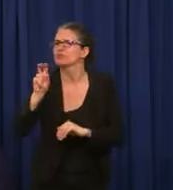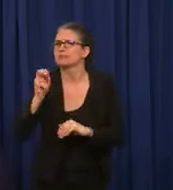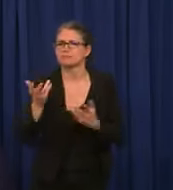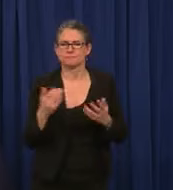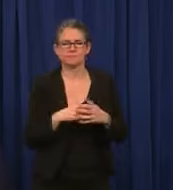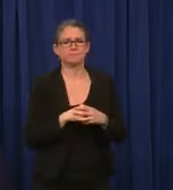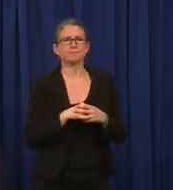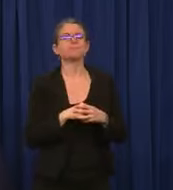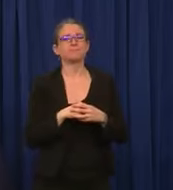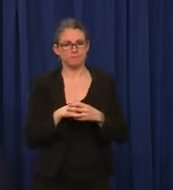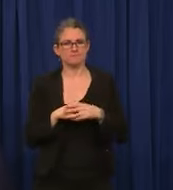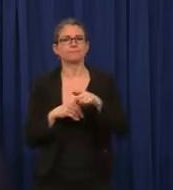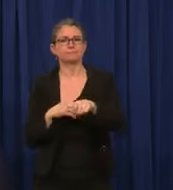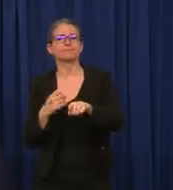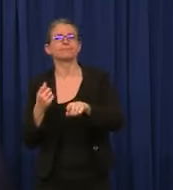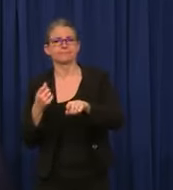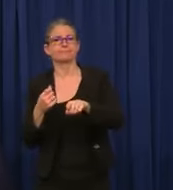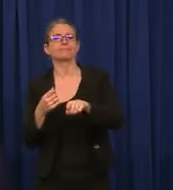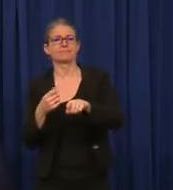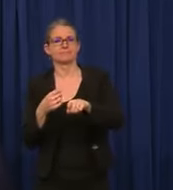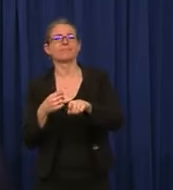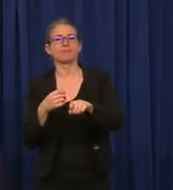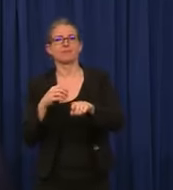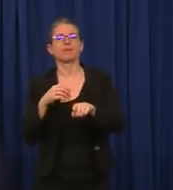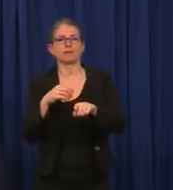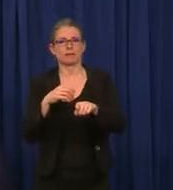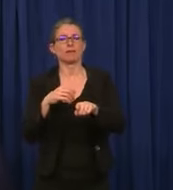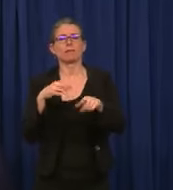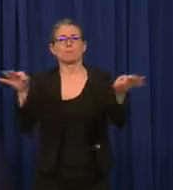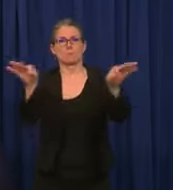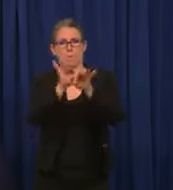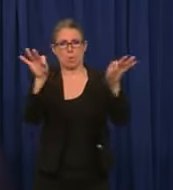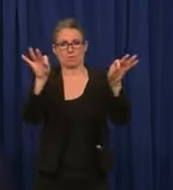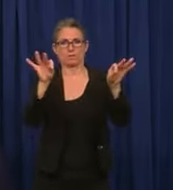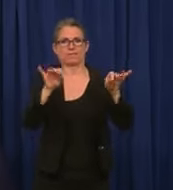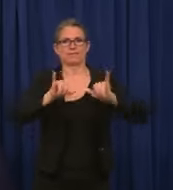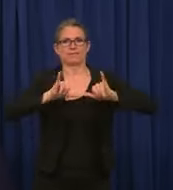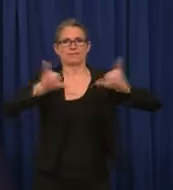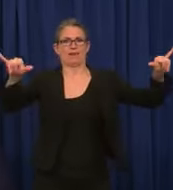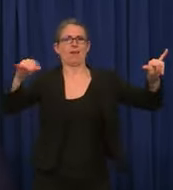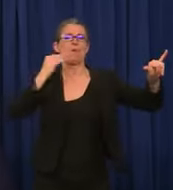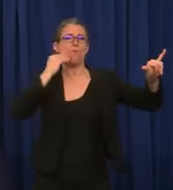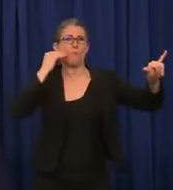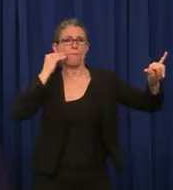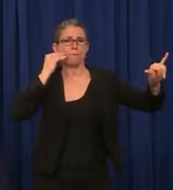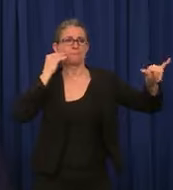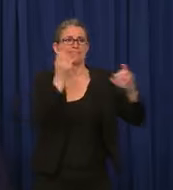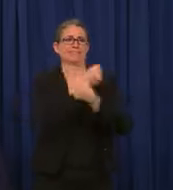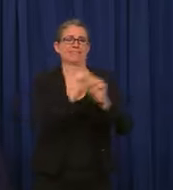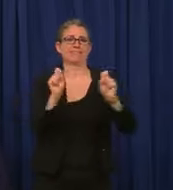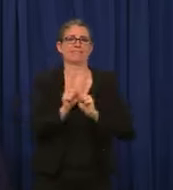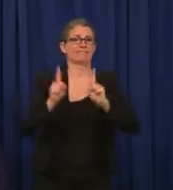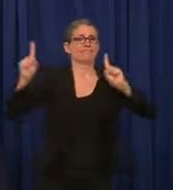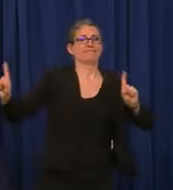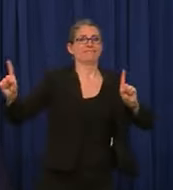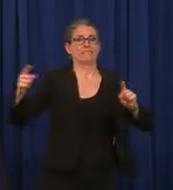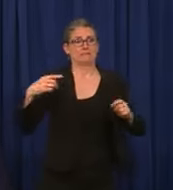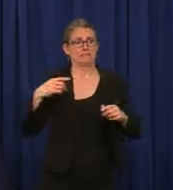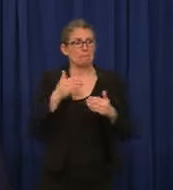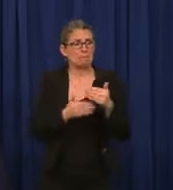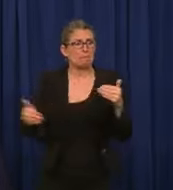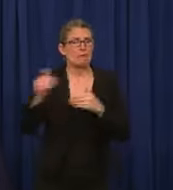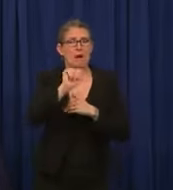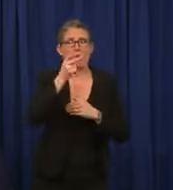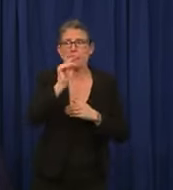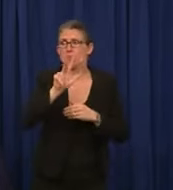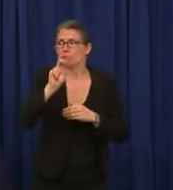And Steve, I don't think I can speculate about what might be needed after April 30th. What I can tell you is that